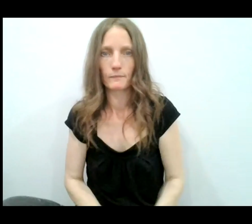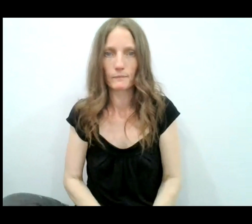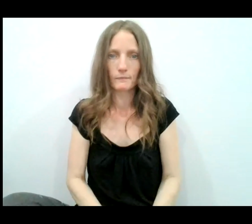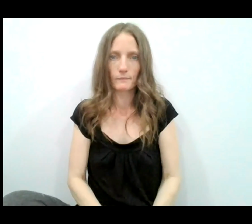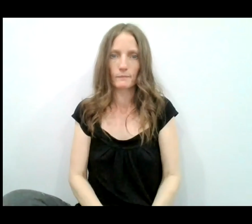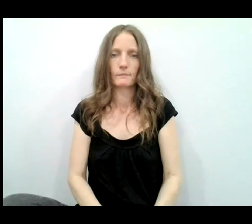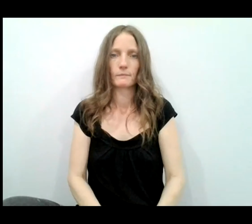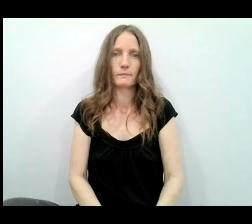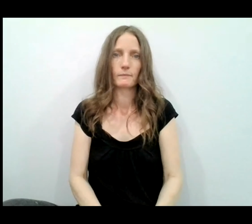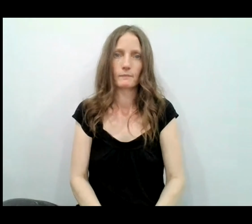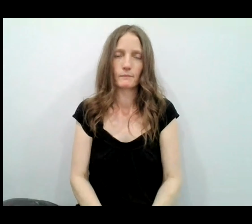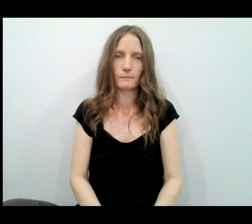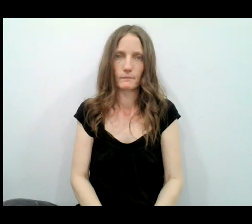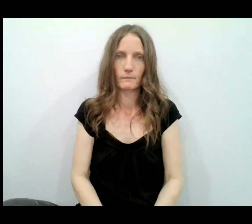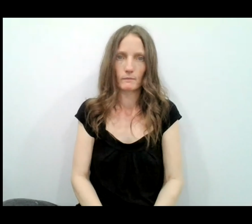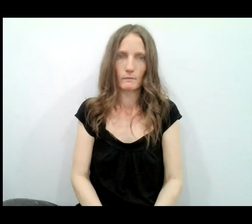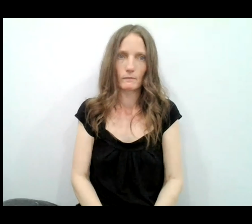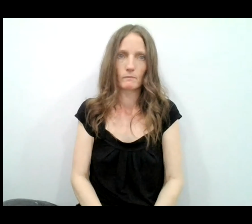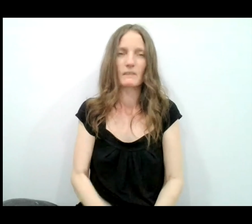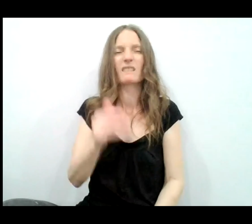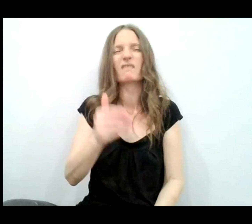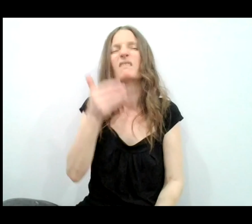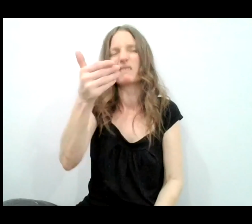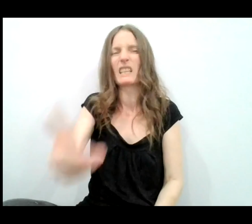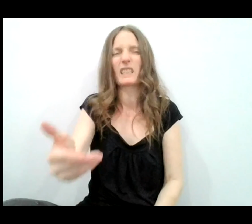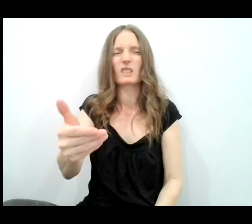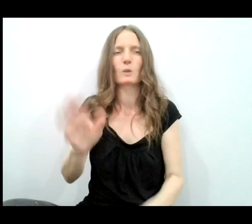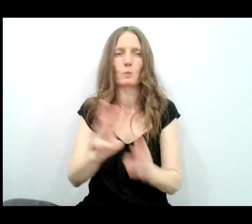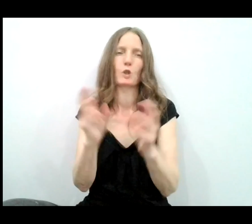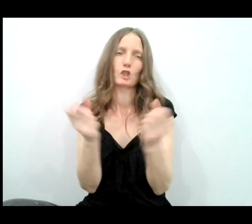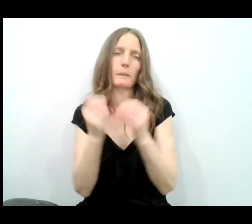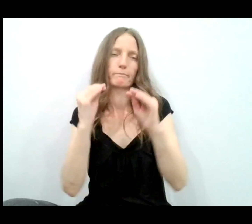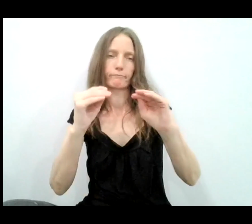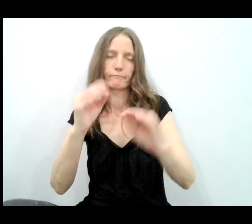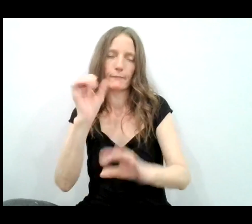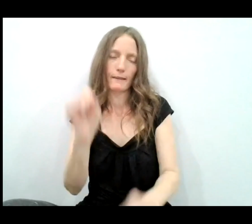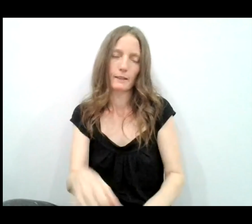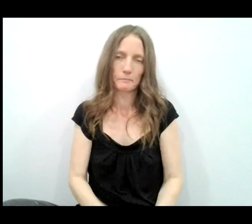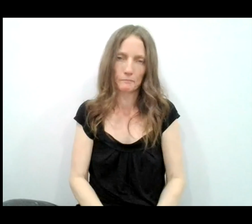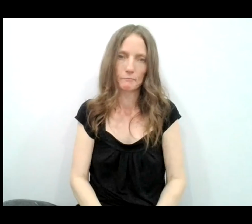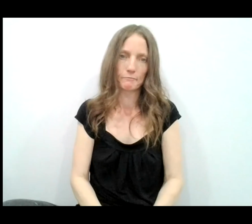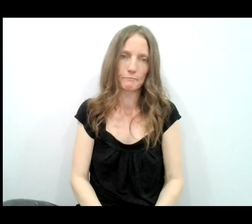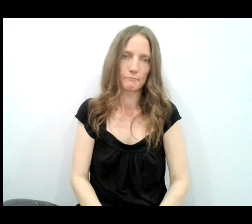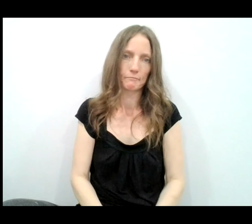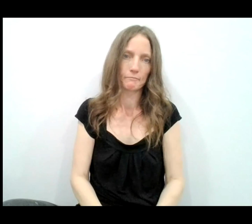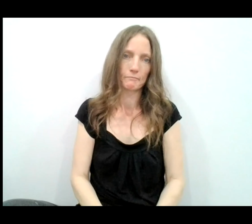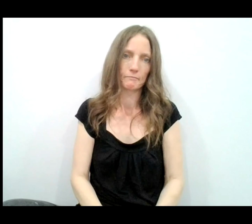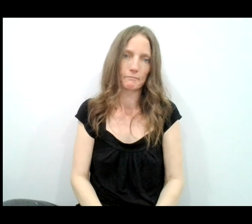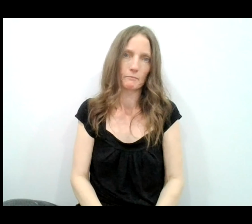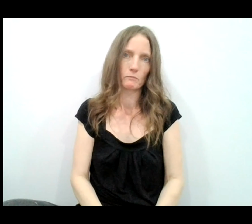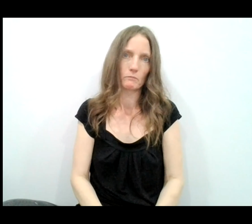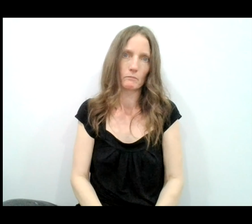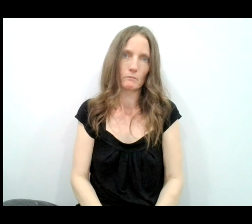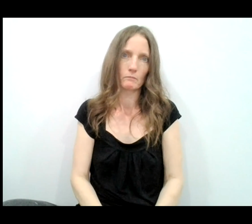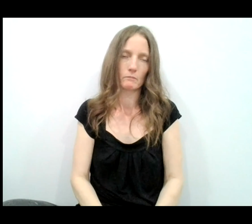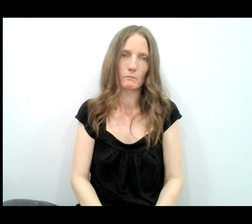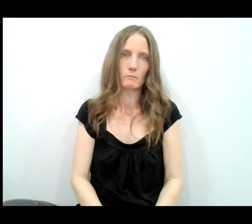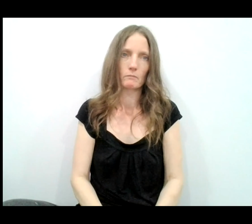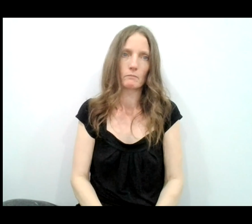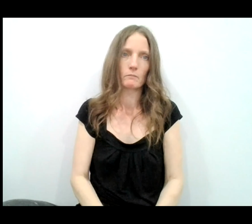that can be something that we sort of cover in the follow-up. Okay, so I really thank you,